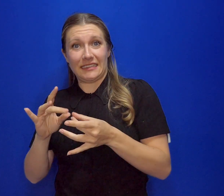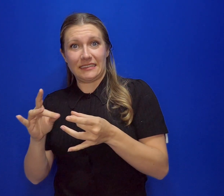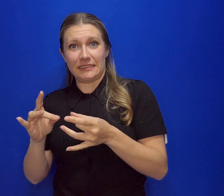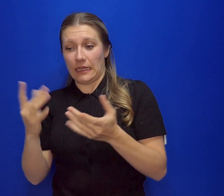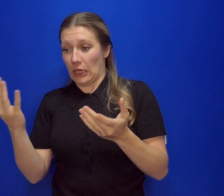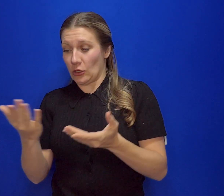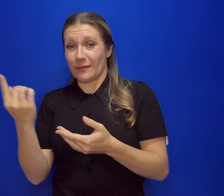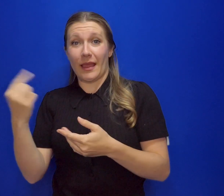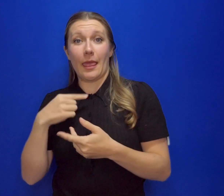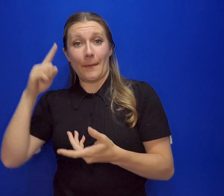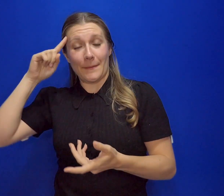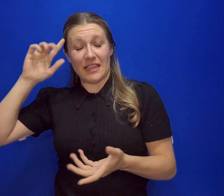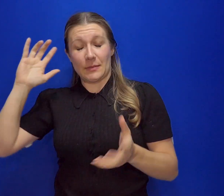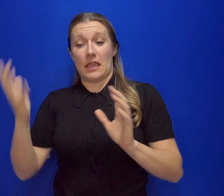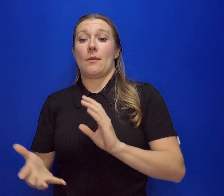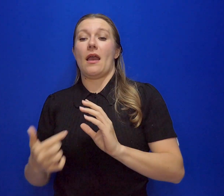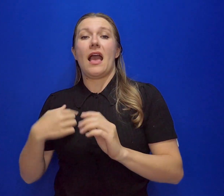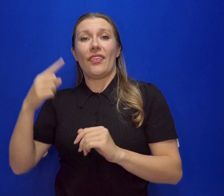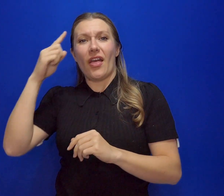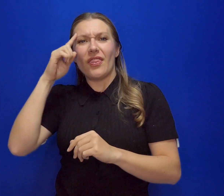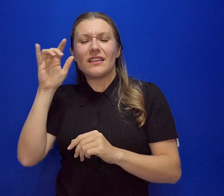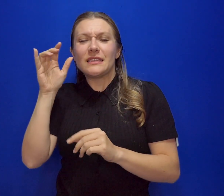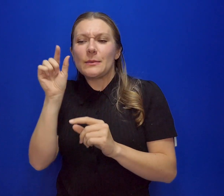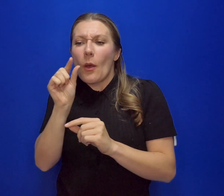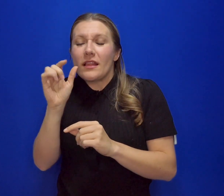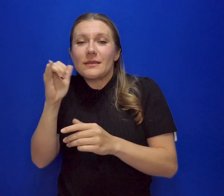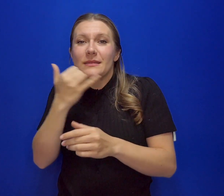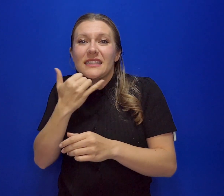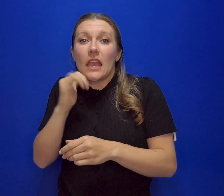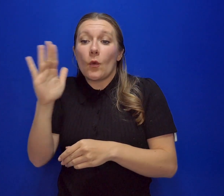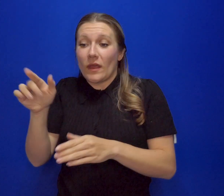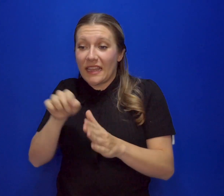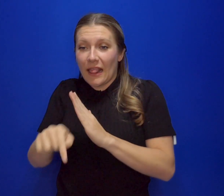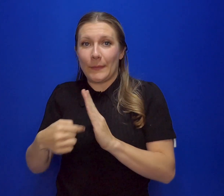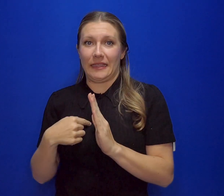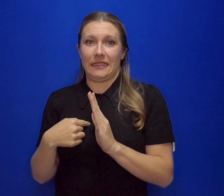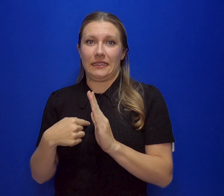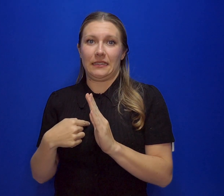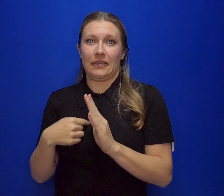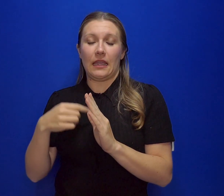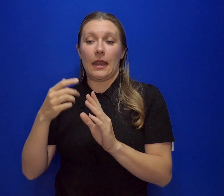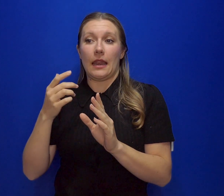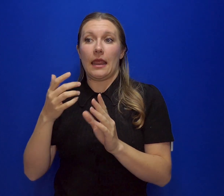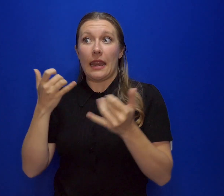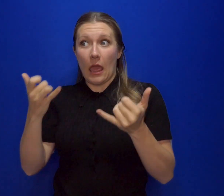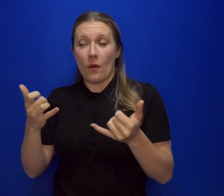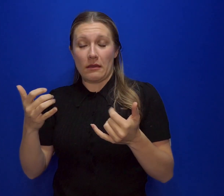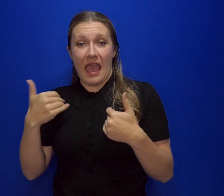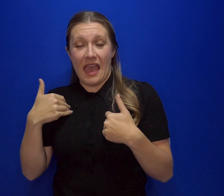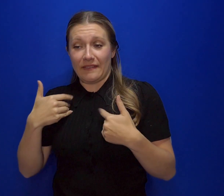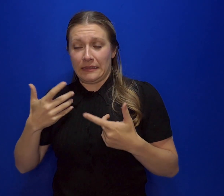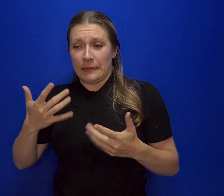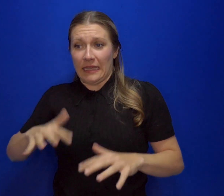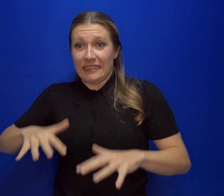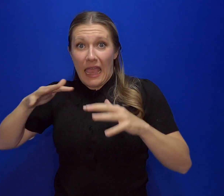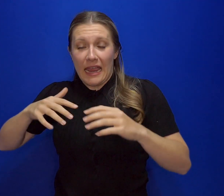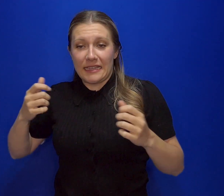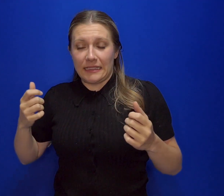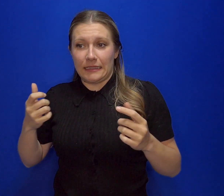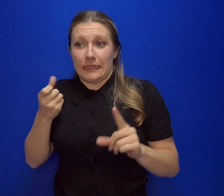thing that messed me up. I thought the smallest mistake was going to kill me. And it created panic attacks. And so there you go. Two different